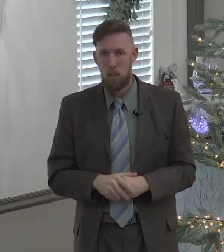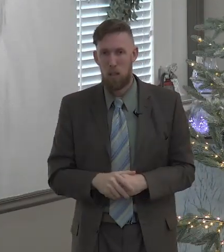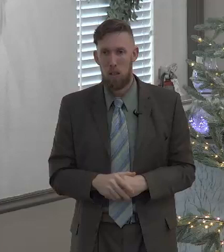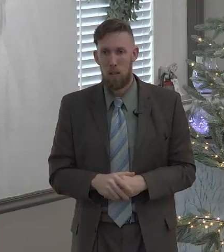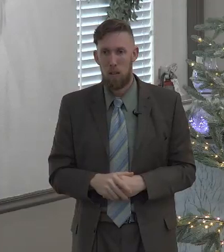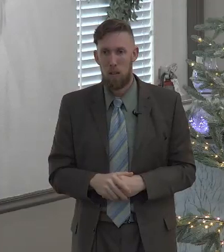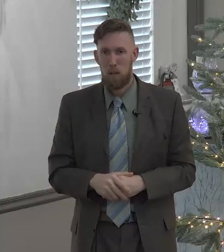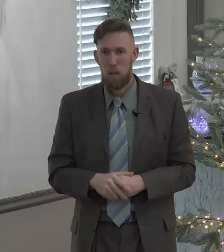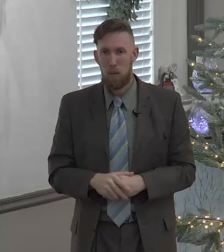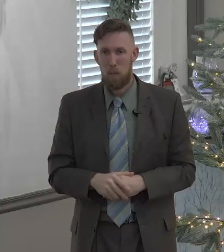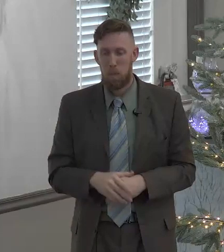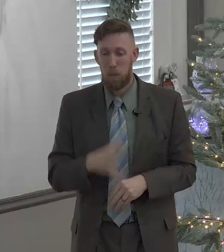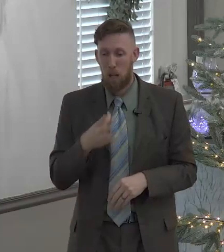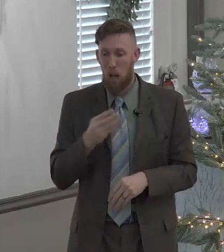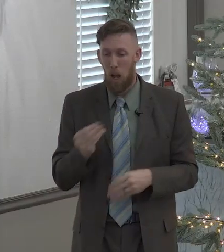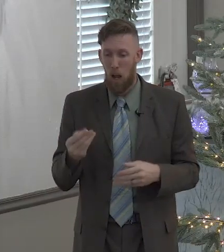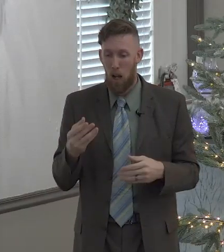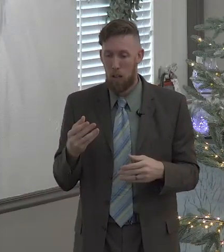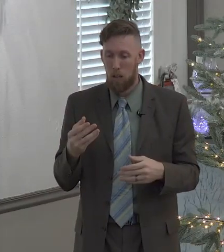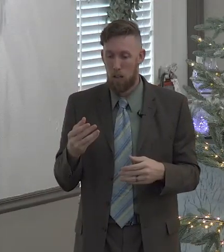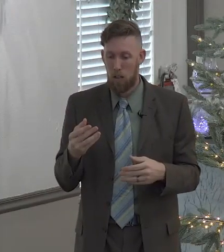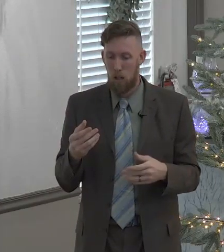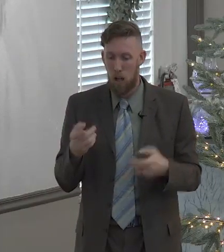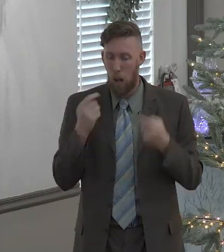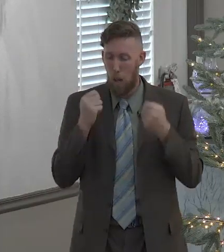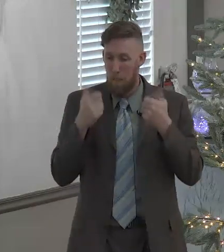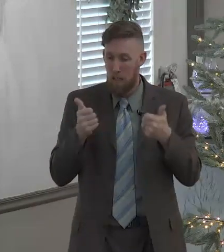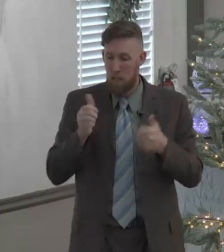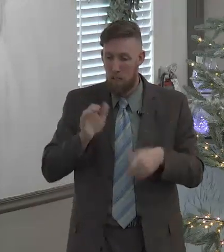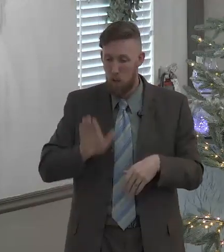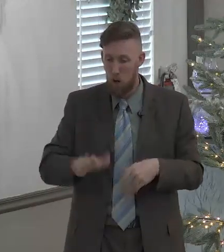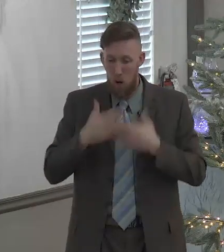whole. That also is faith revealed.